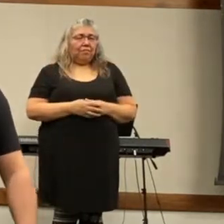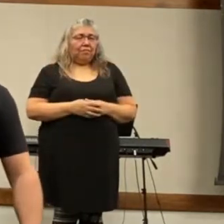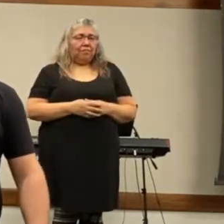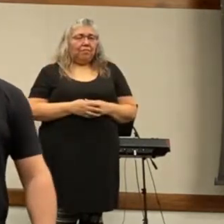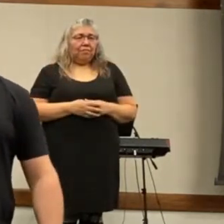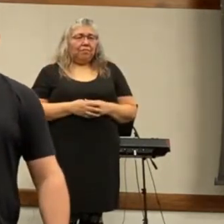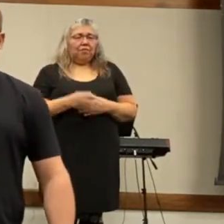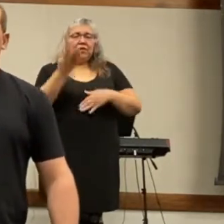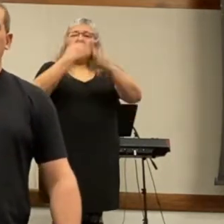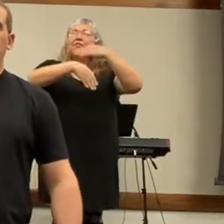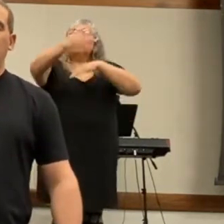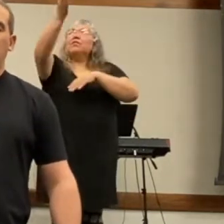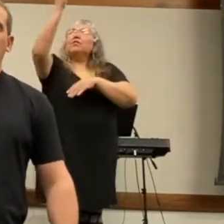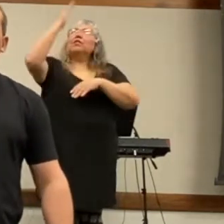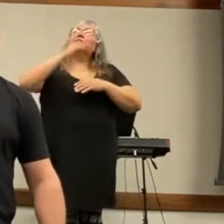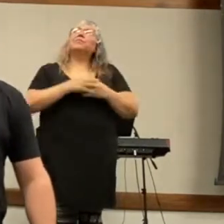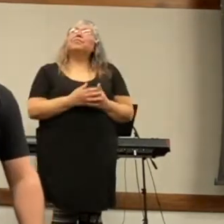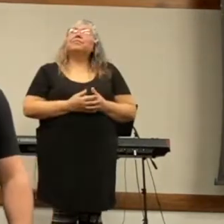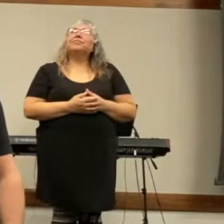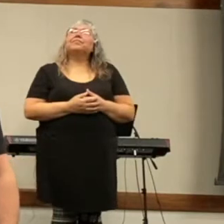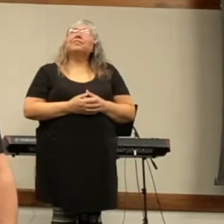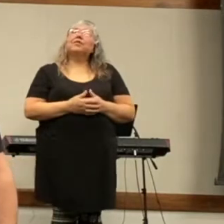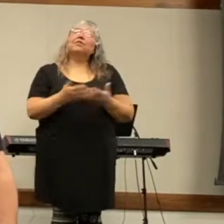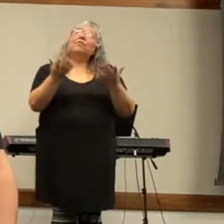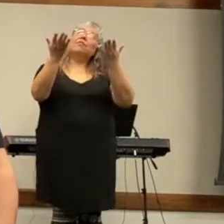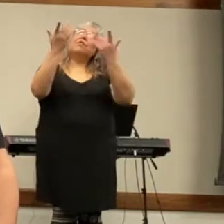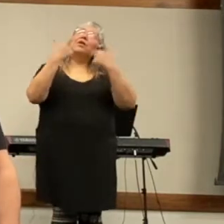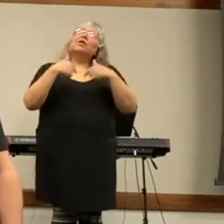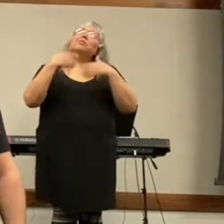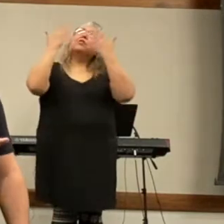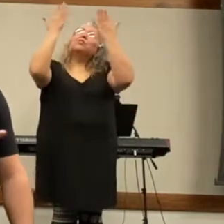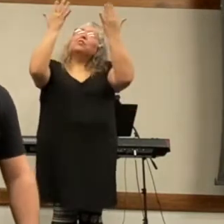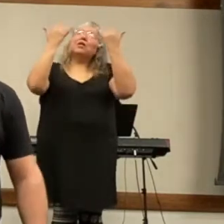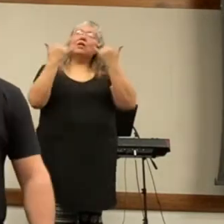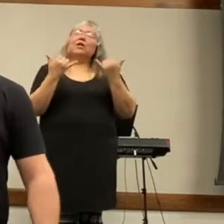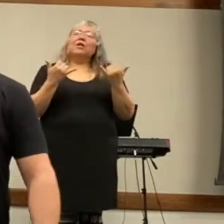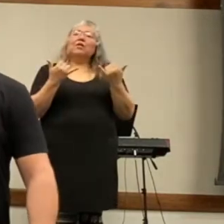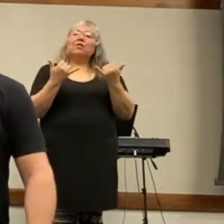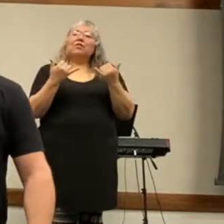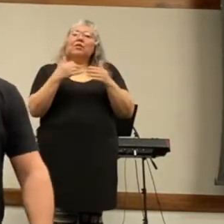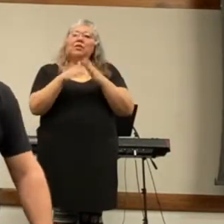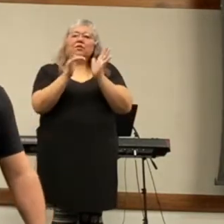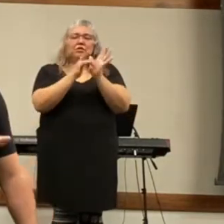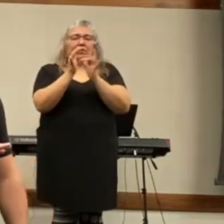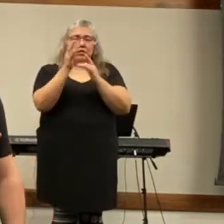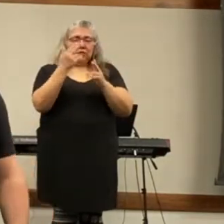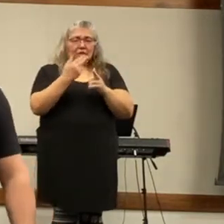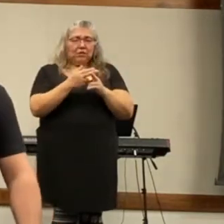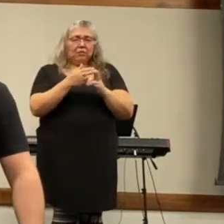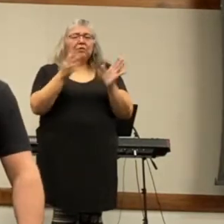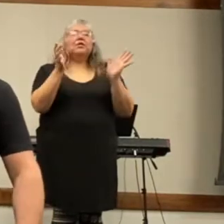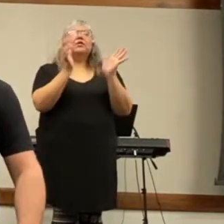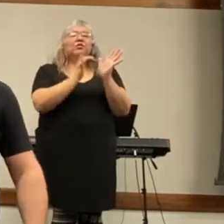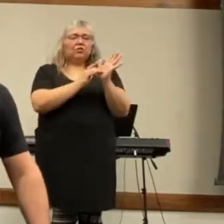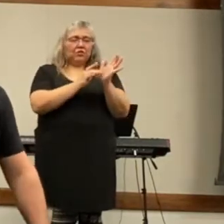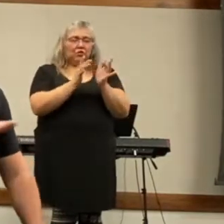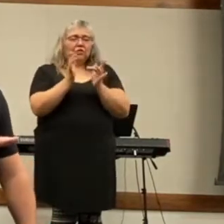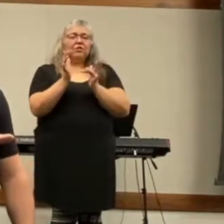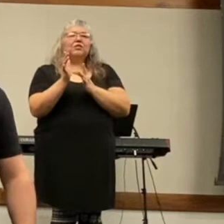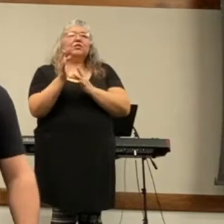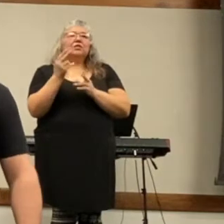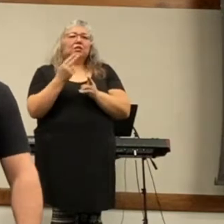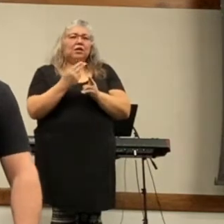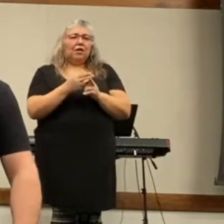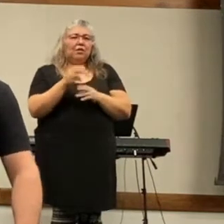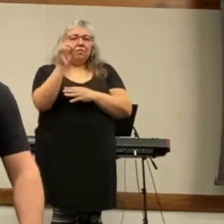And so, Heavenly Father, we just come to you right now, Lord, in Jesus' name. Jesus' name.